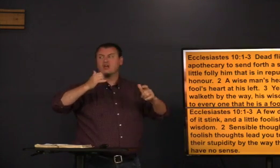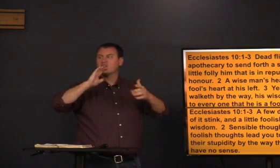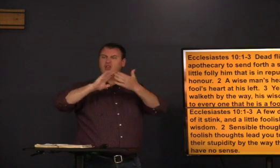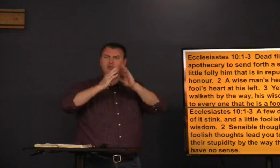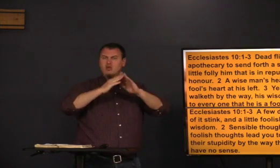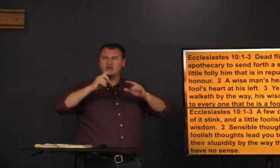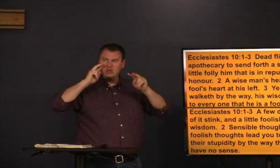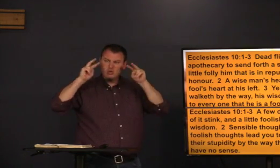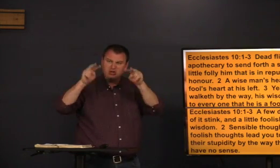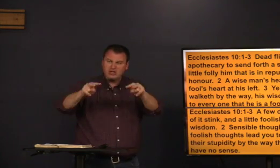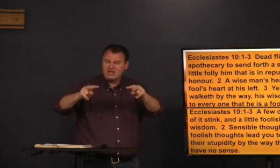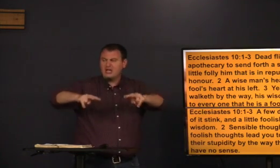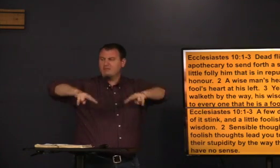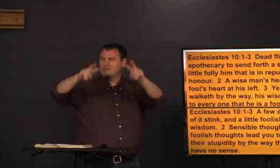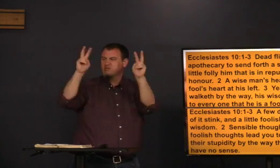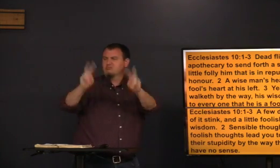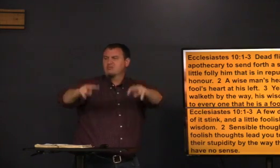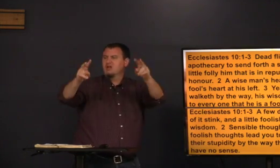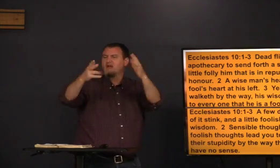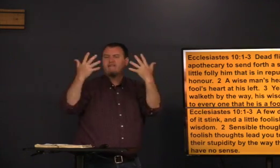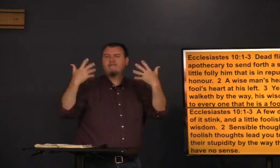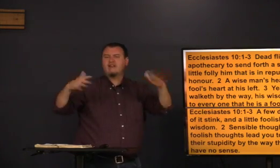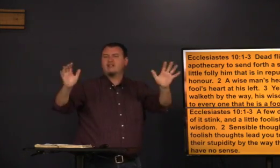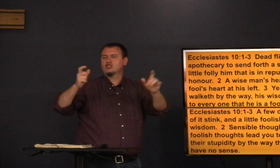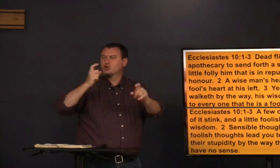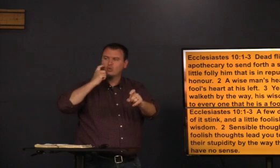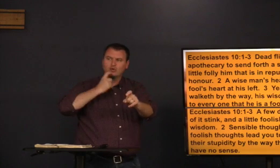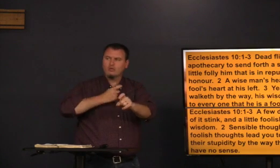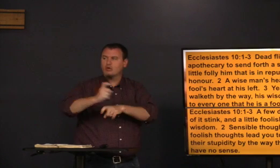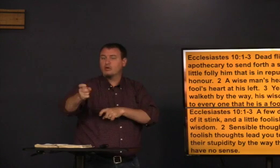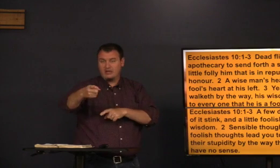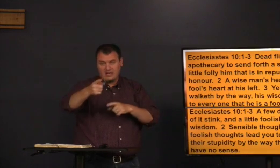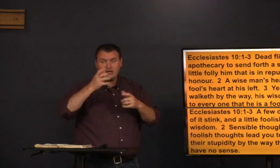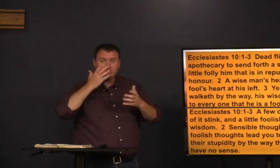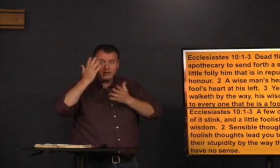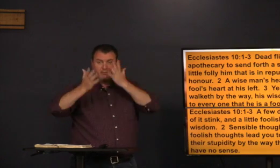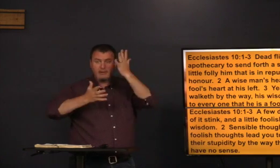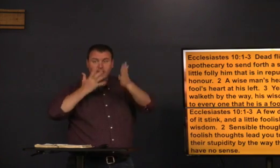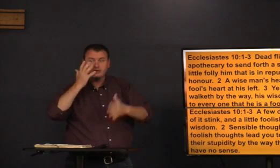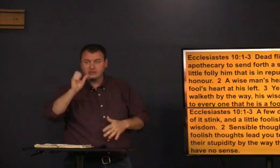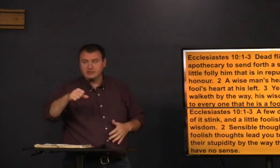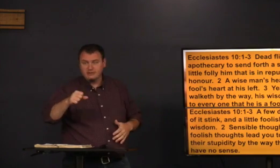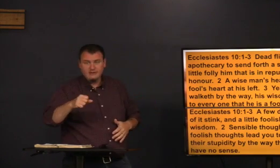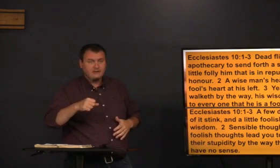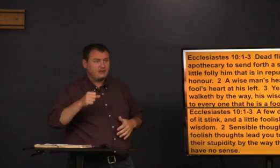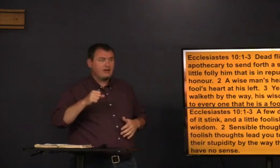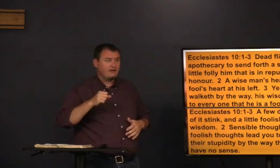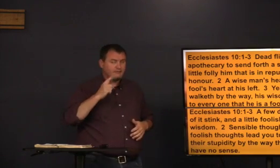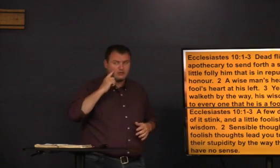the community will look at him, finished, would ruin. Yeah, you'd be embarrassed. Yeah, for